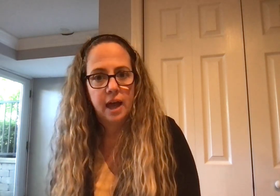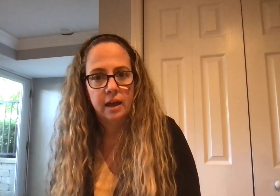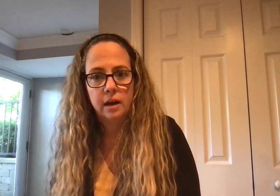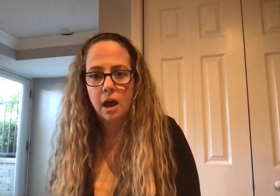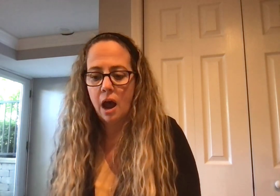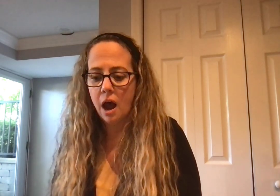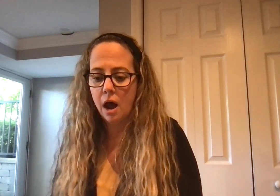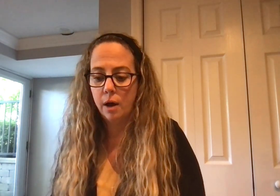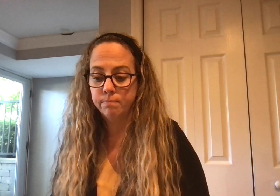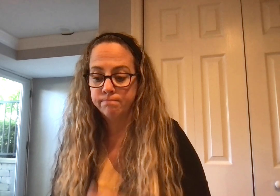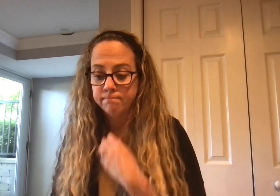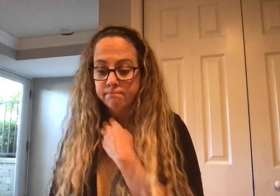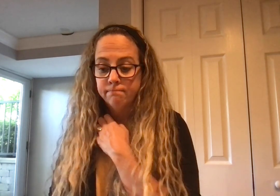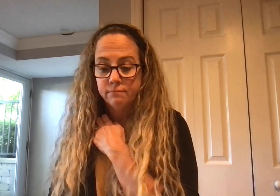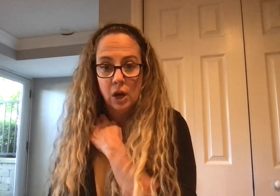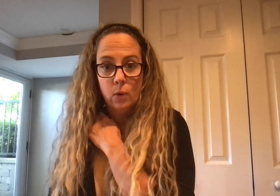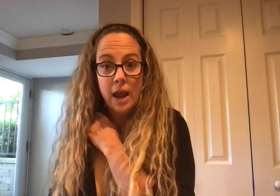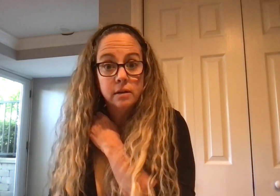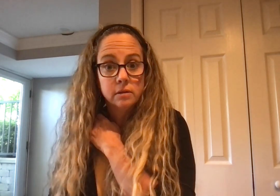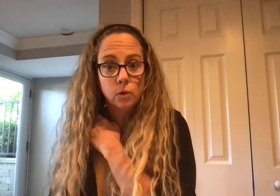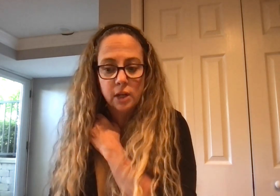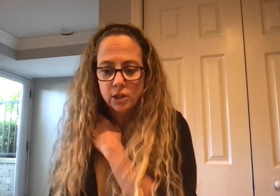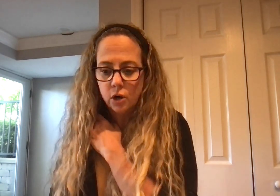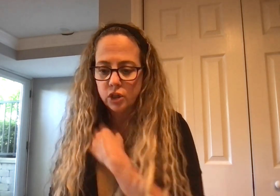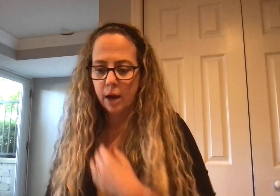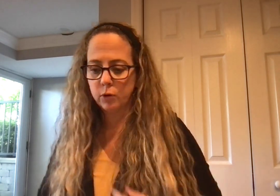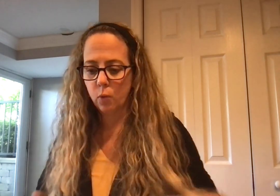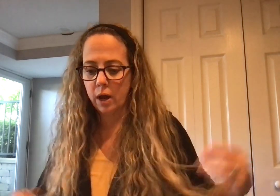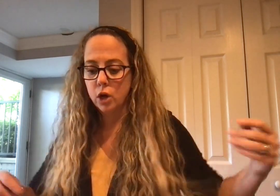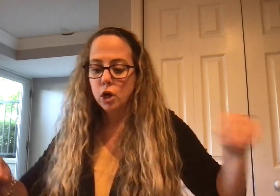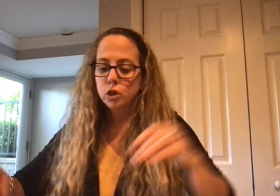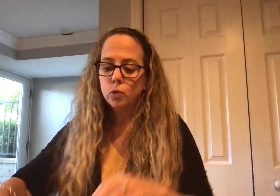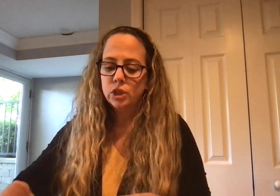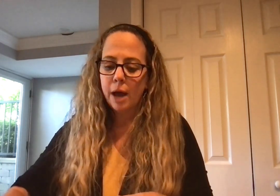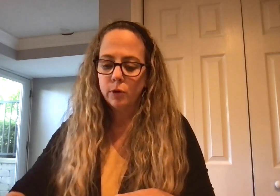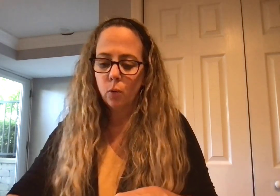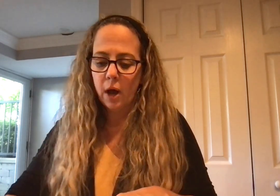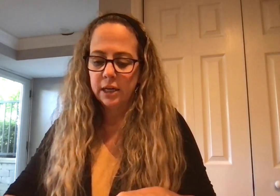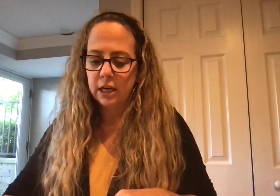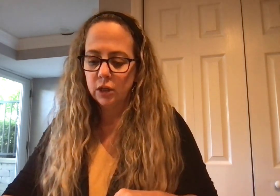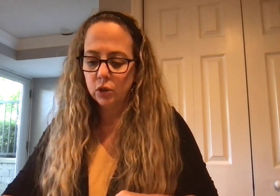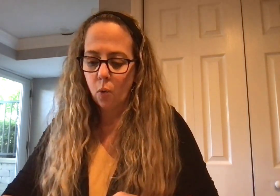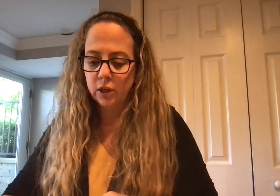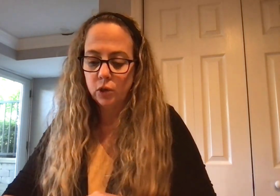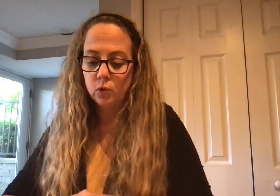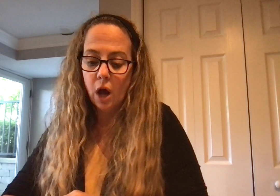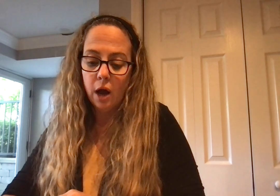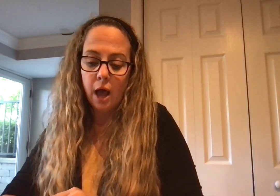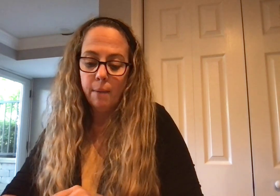that. Okay, so let's start chapter 1. So chapter 1 is going to talk